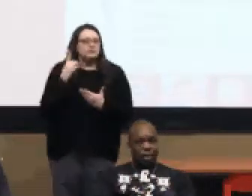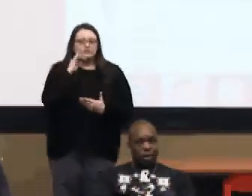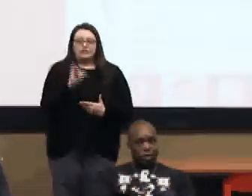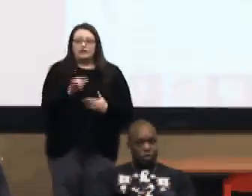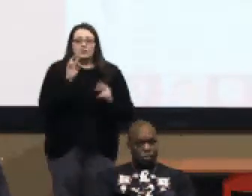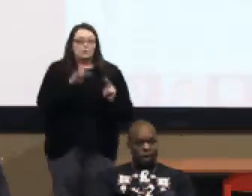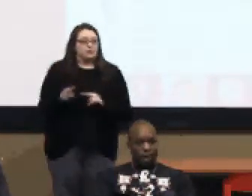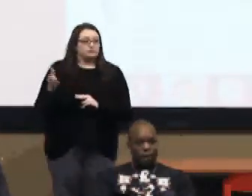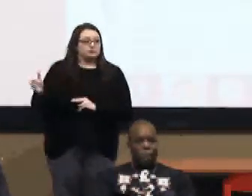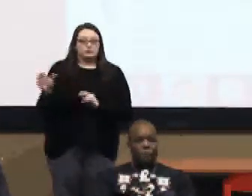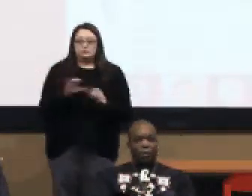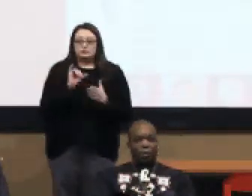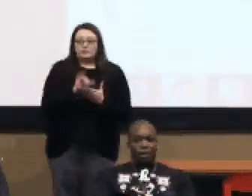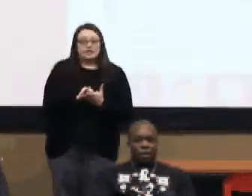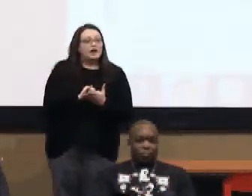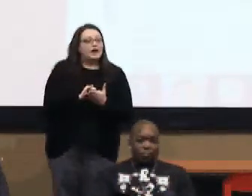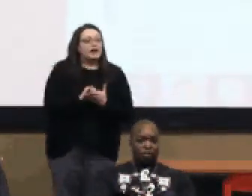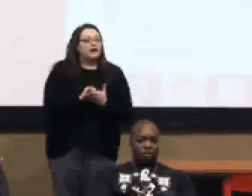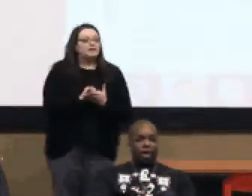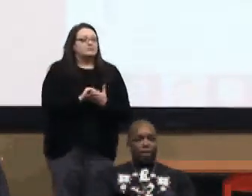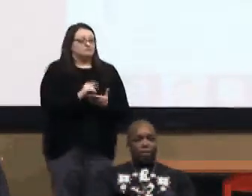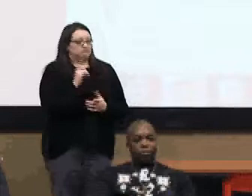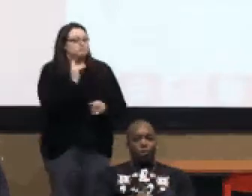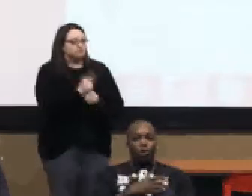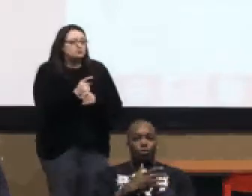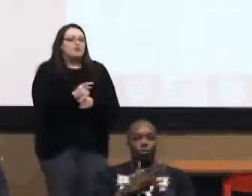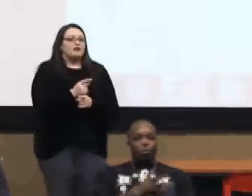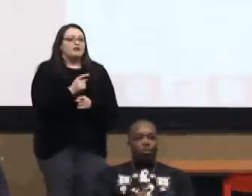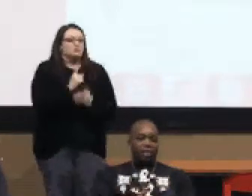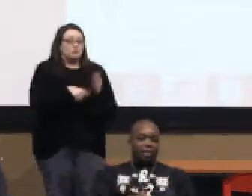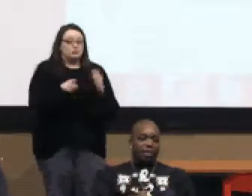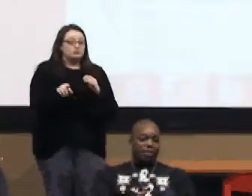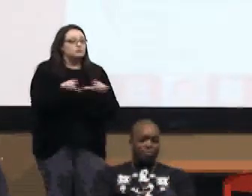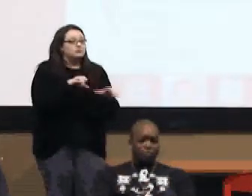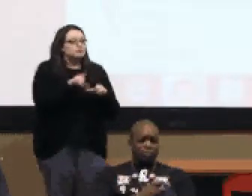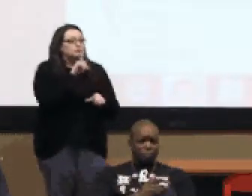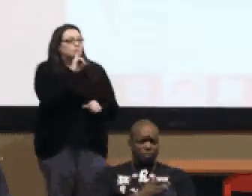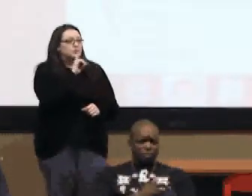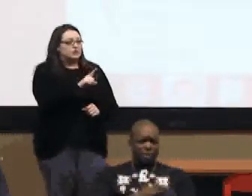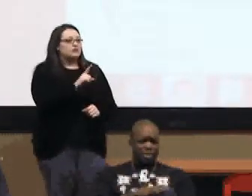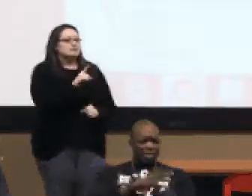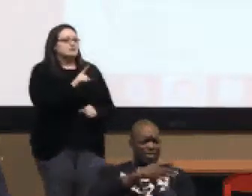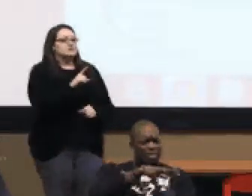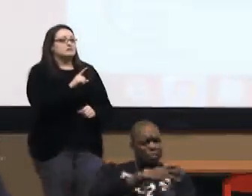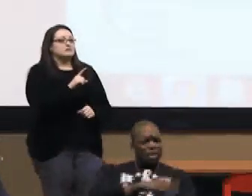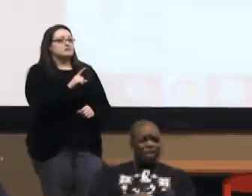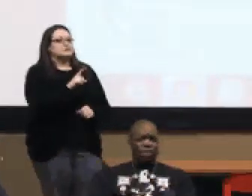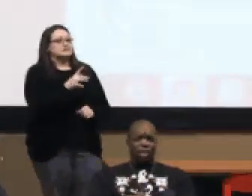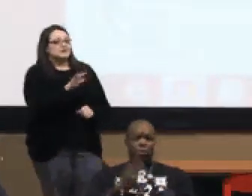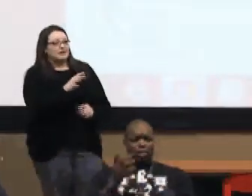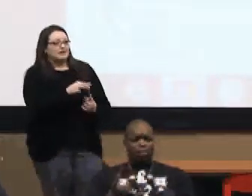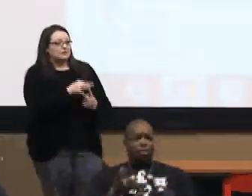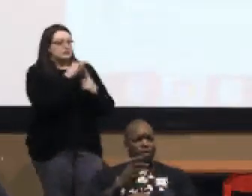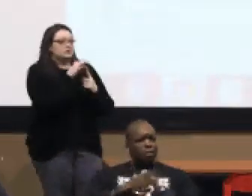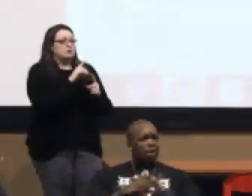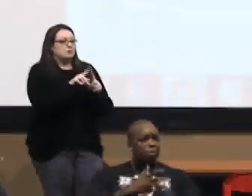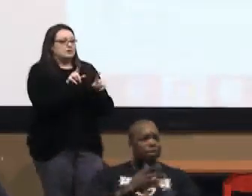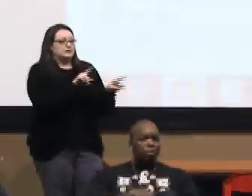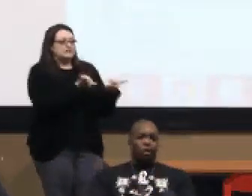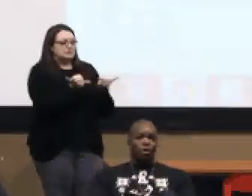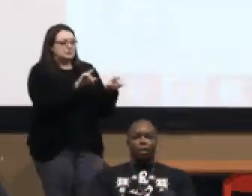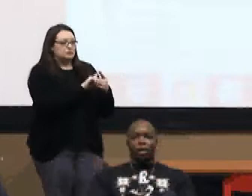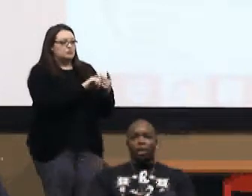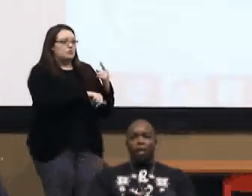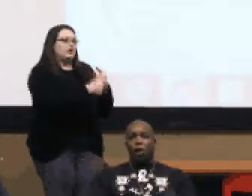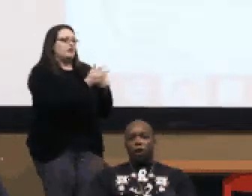because in watching her do that, like, you're right, what you do is somewhat unique, but similar to what other